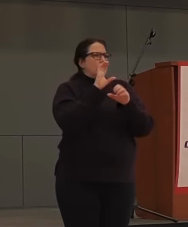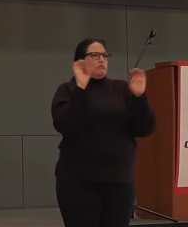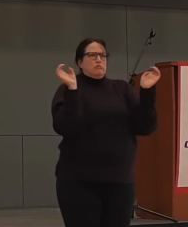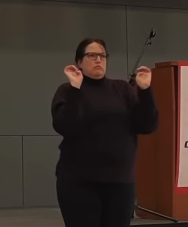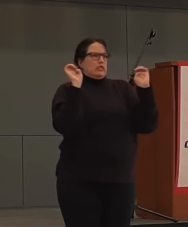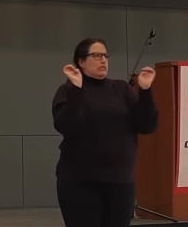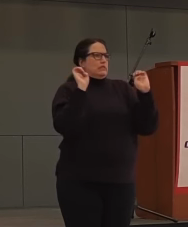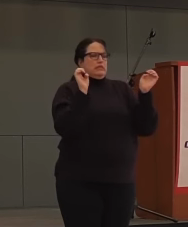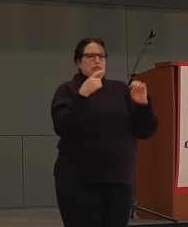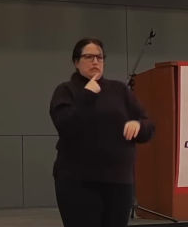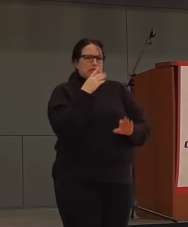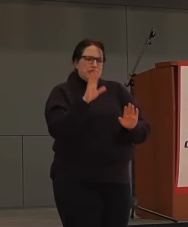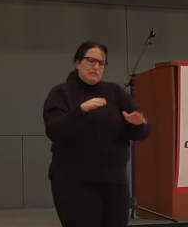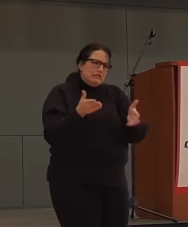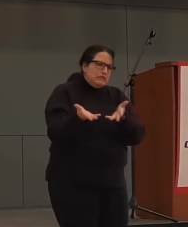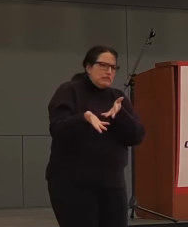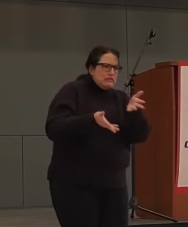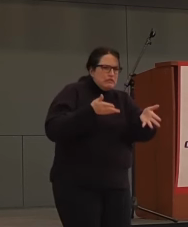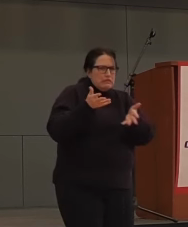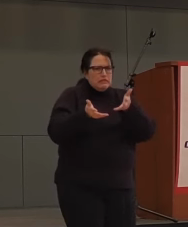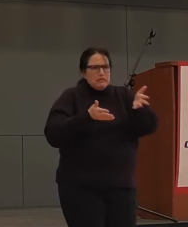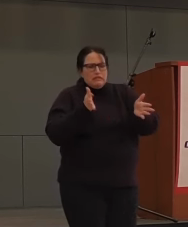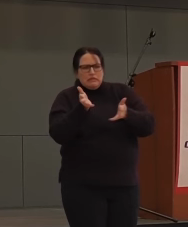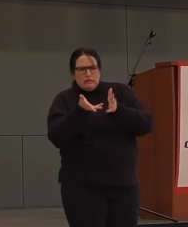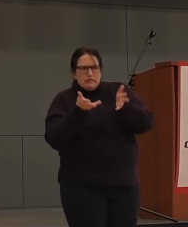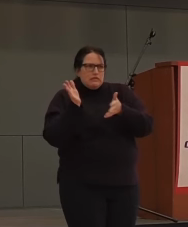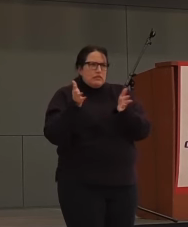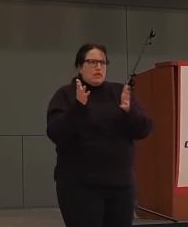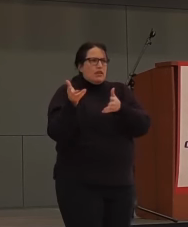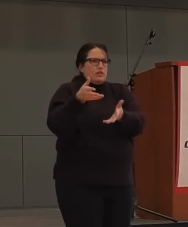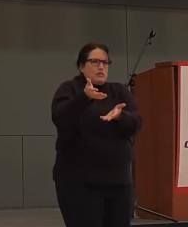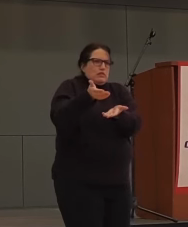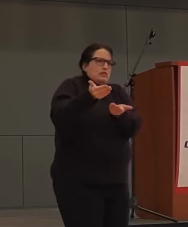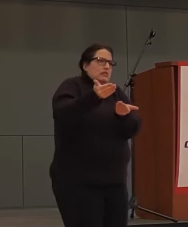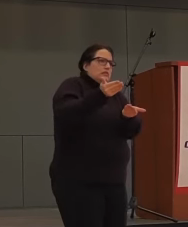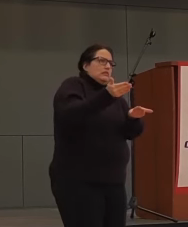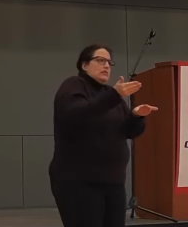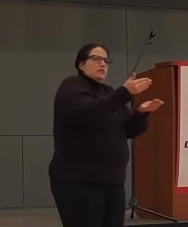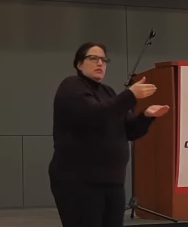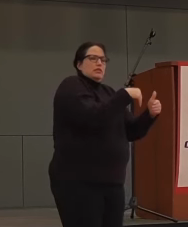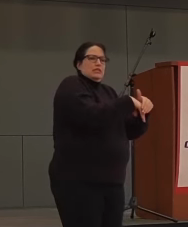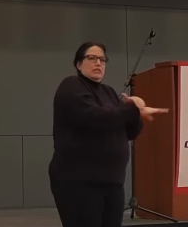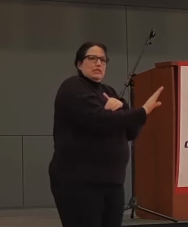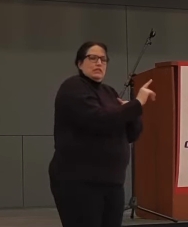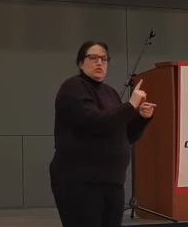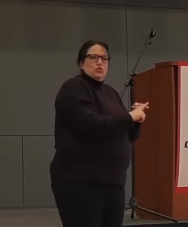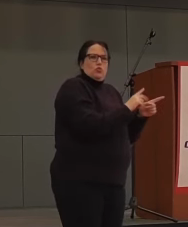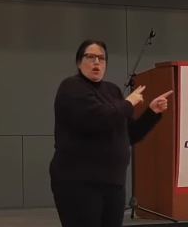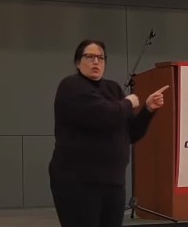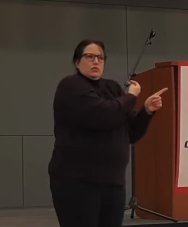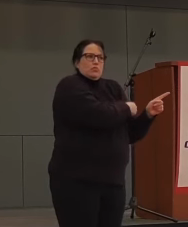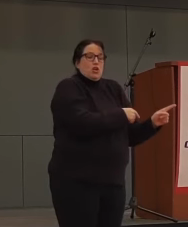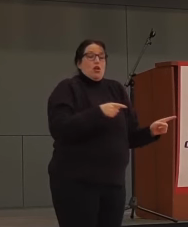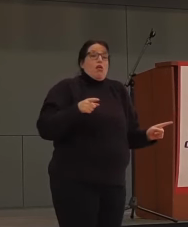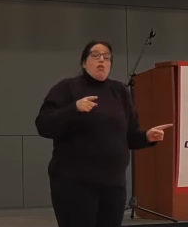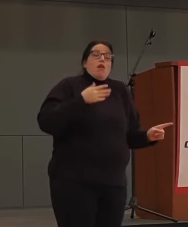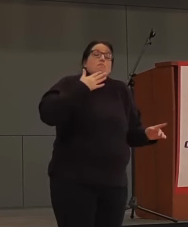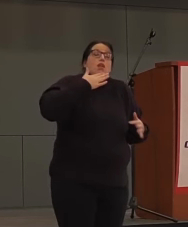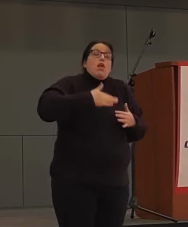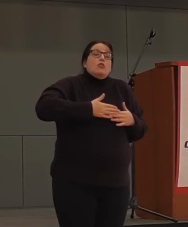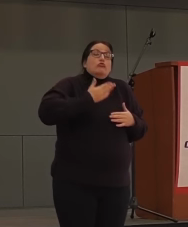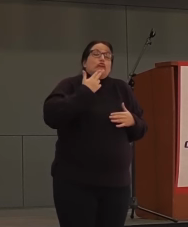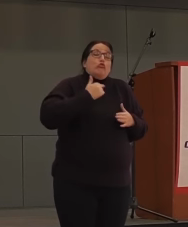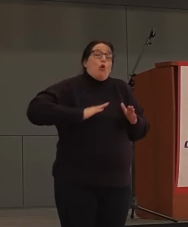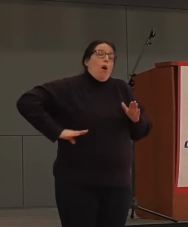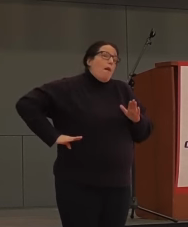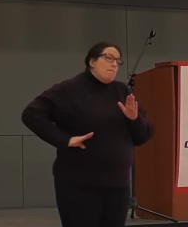the person to go into the hospital, and here the person had undiagnosed blood sugar that was off the charts.